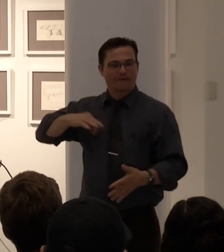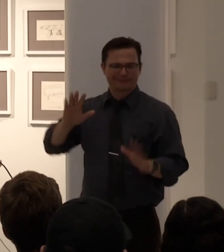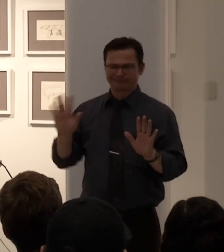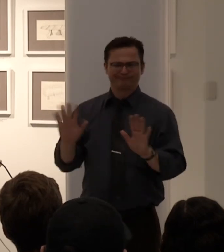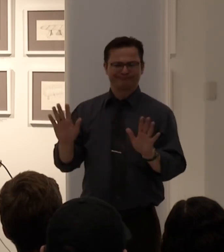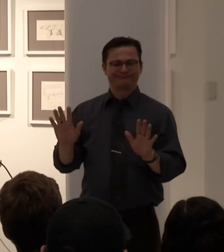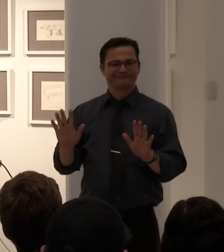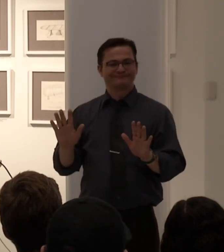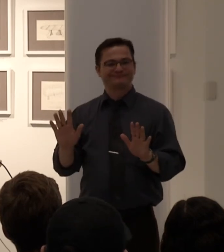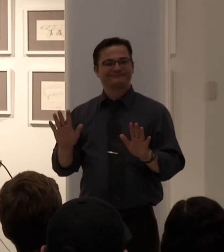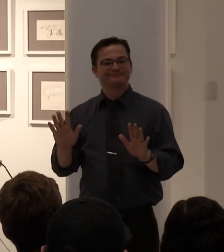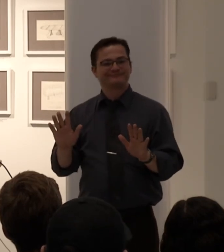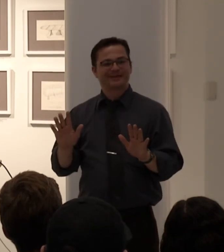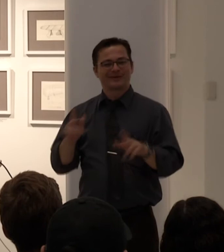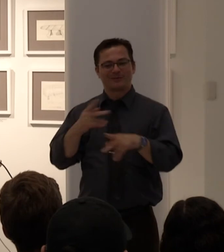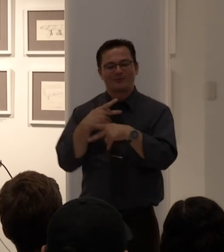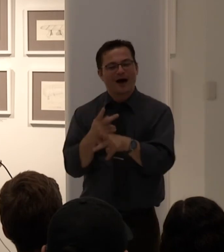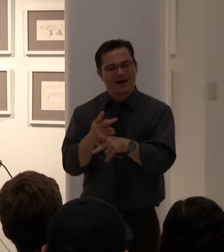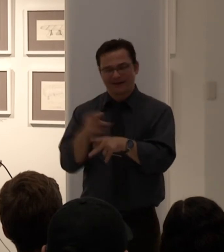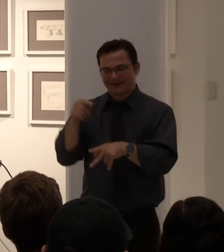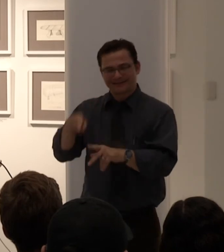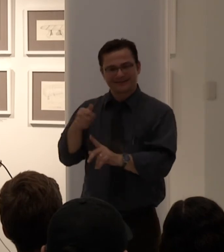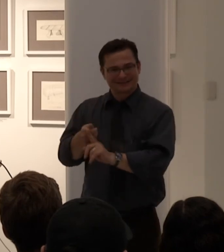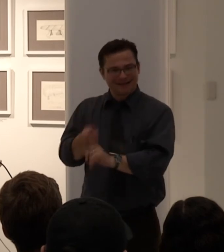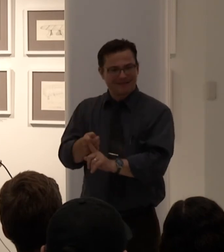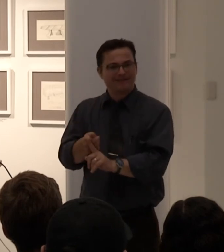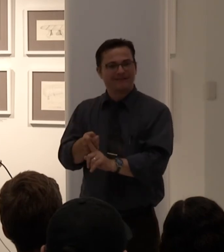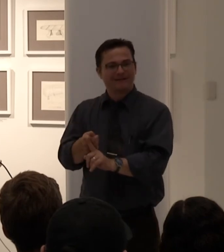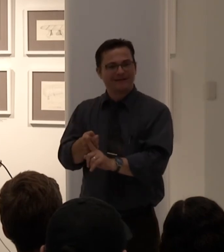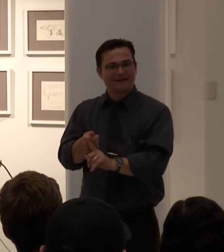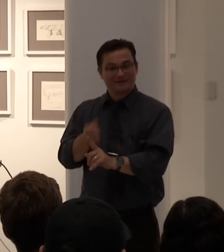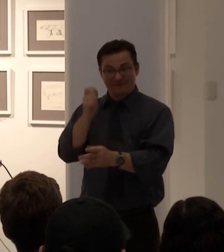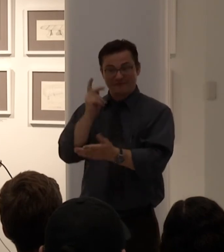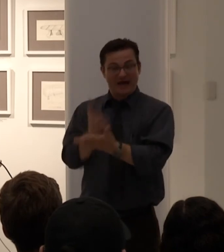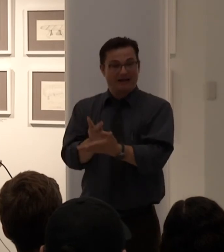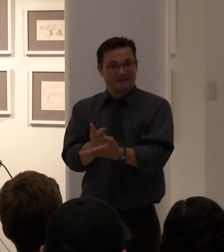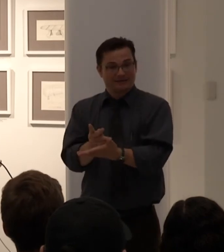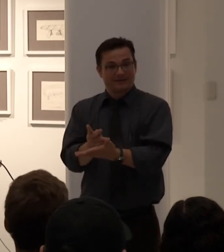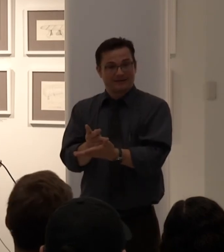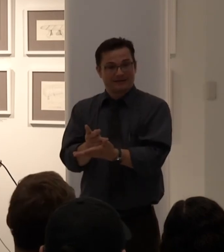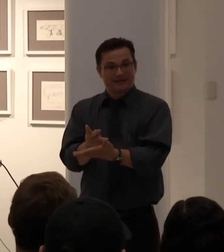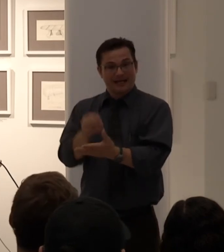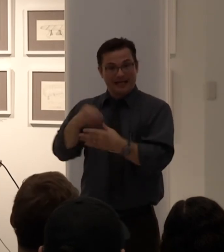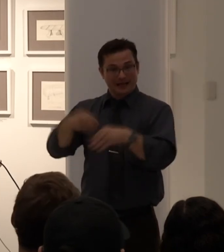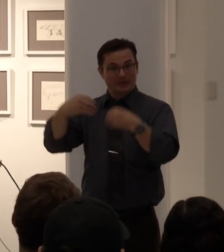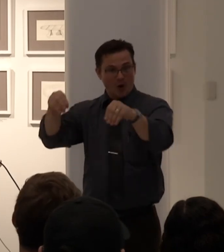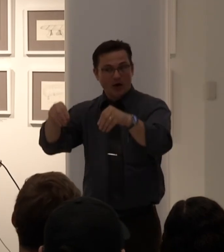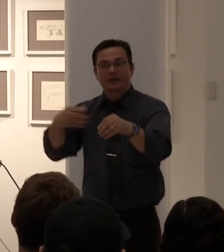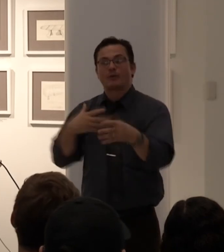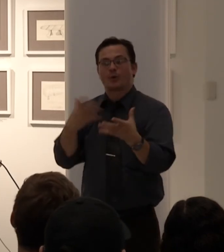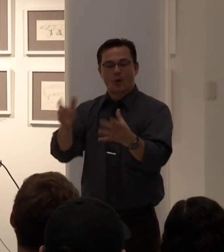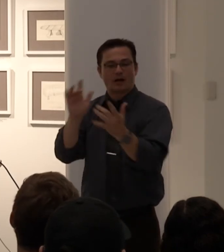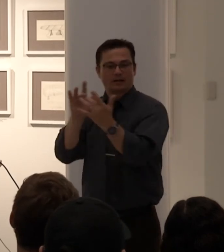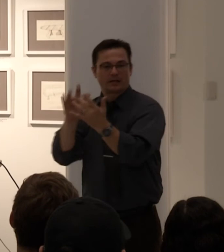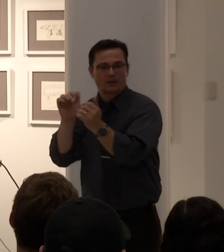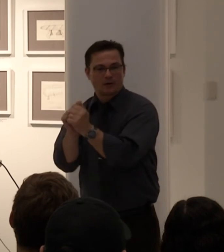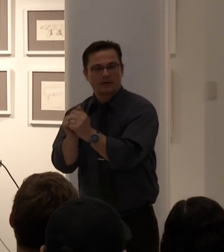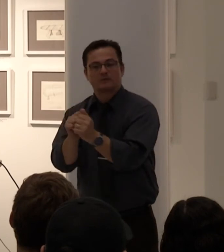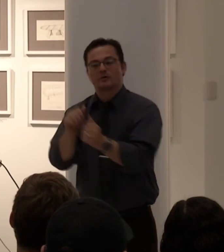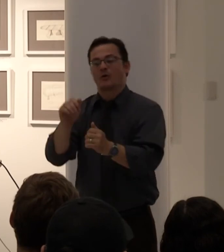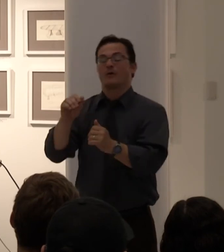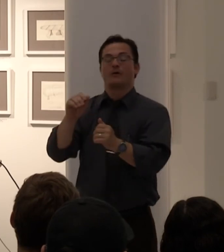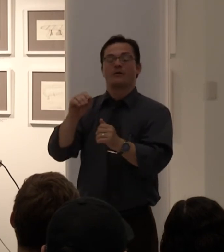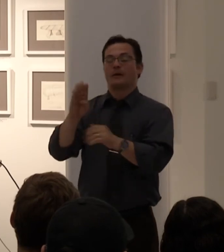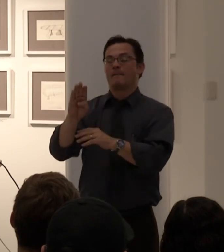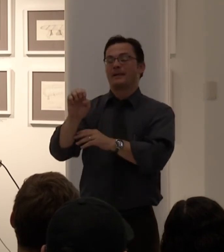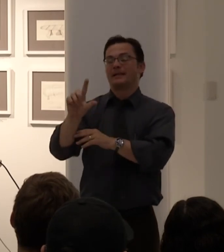upon what is this product valid for in the market that we're trying to reach. The Bellini chair in